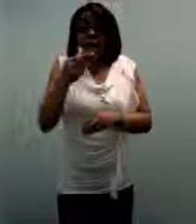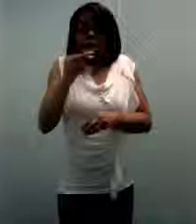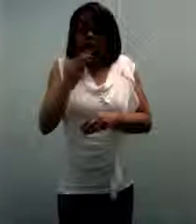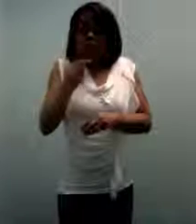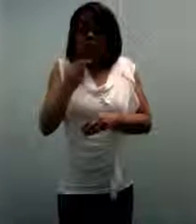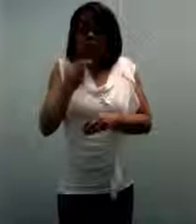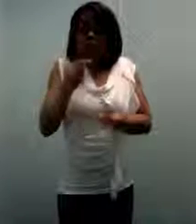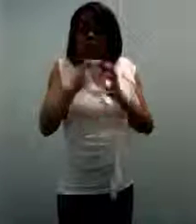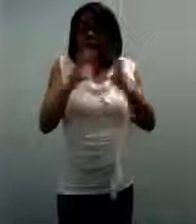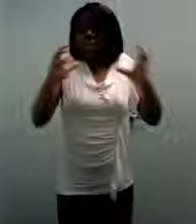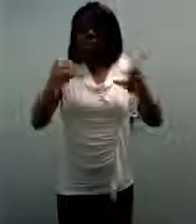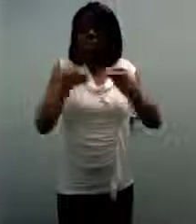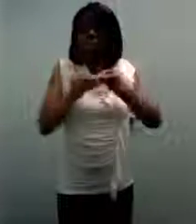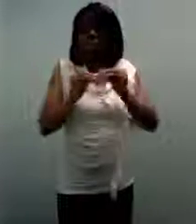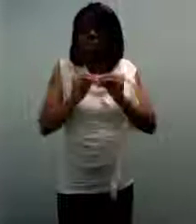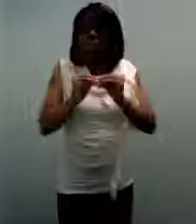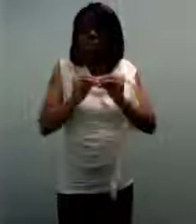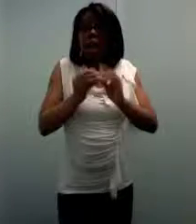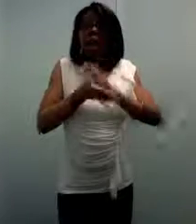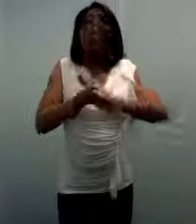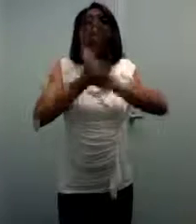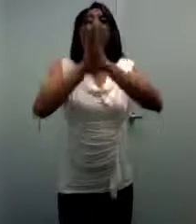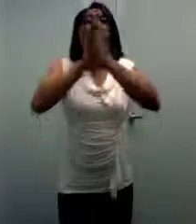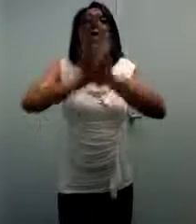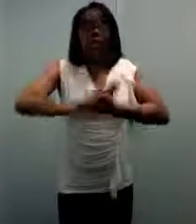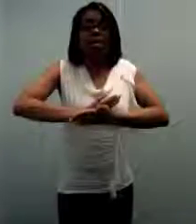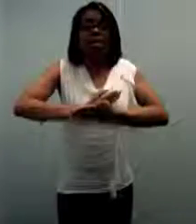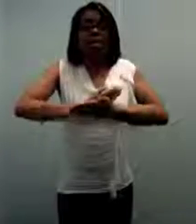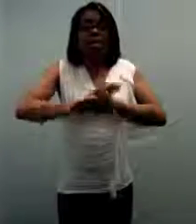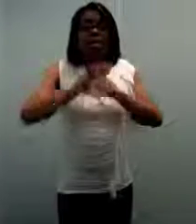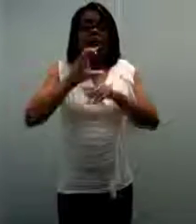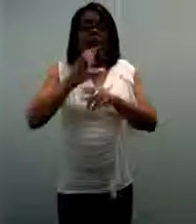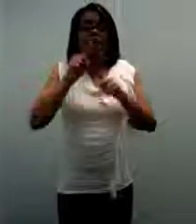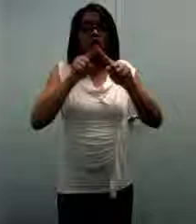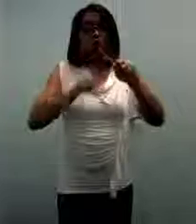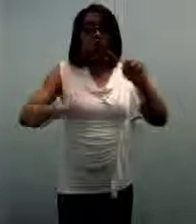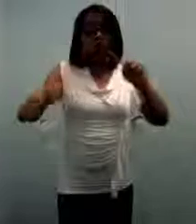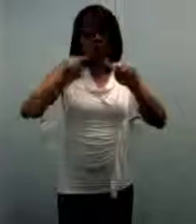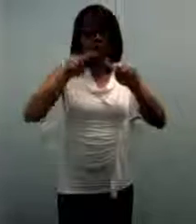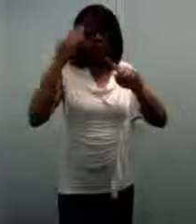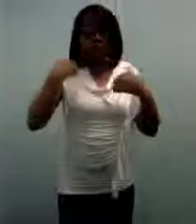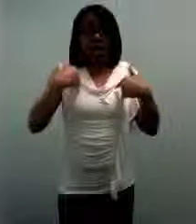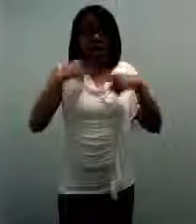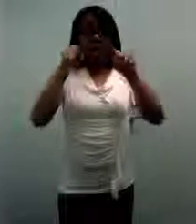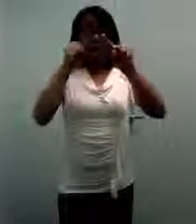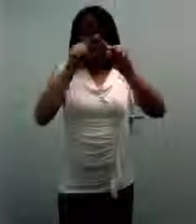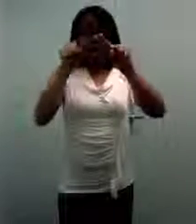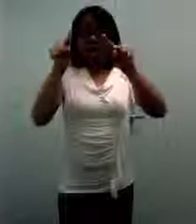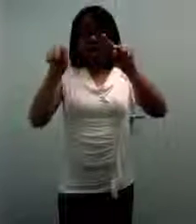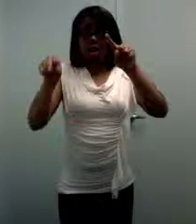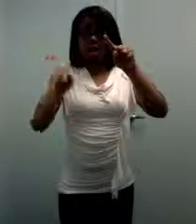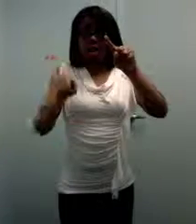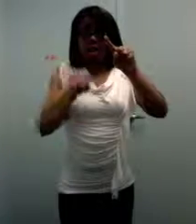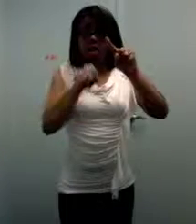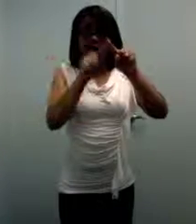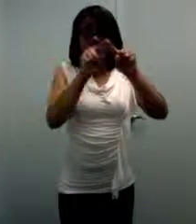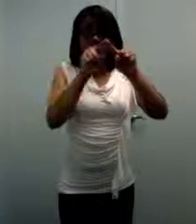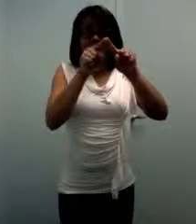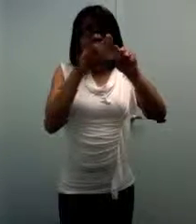And of course, it turns into a circle. By the way, she was also very insistent on being able to change the color. Important feature for